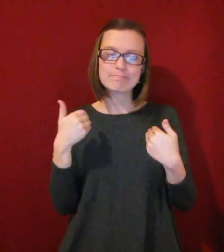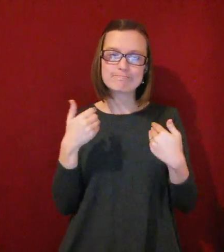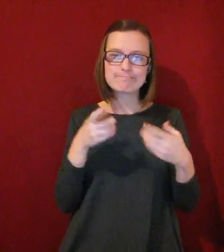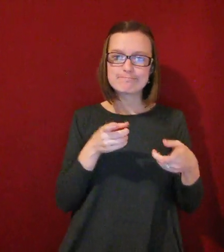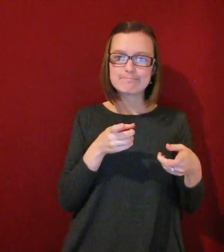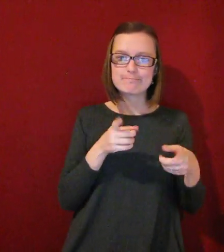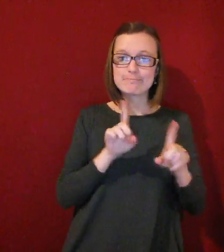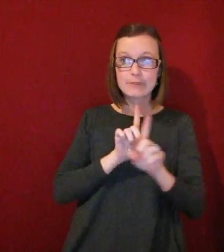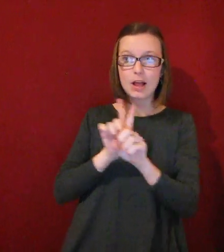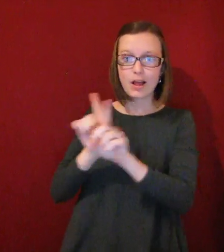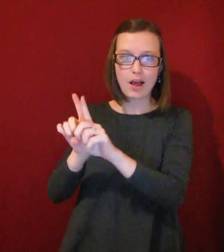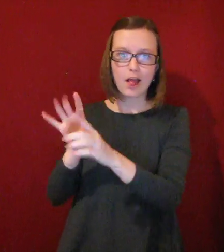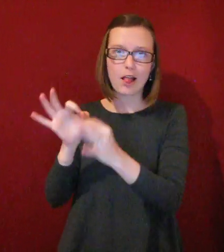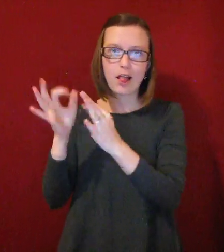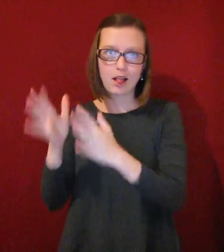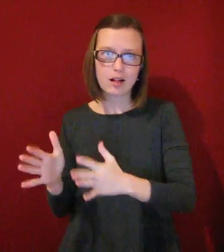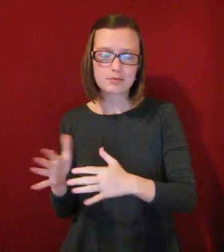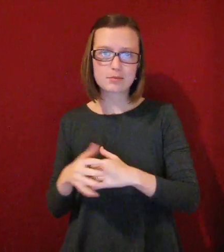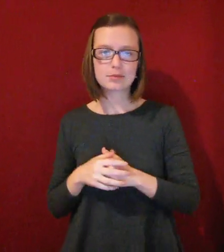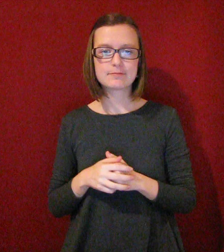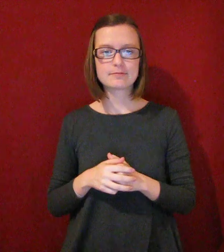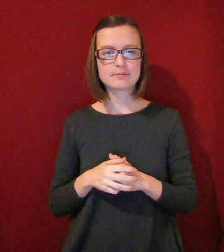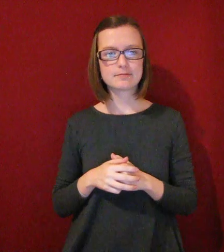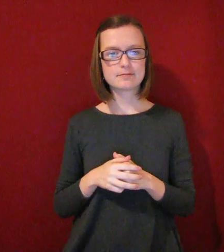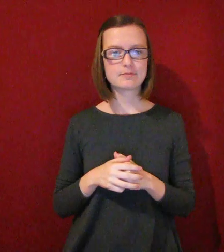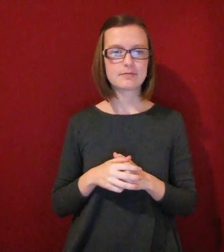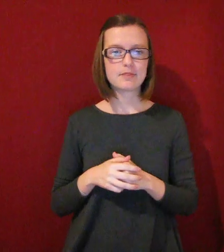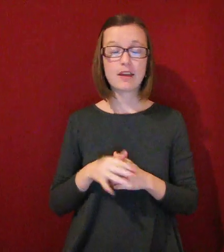start to go ahead and purchase some food for you and your family.